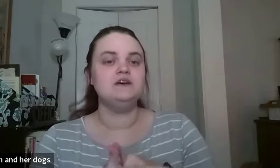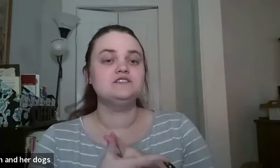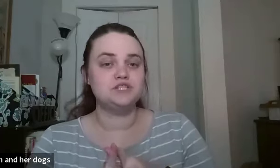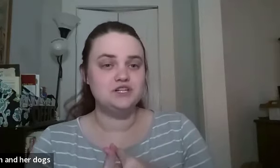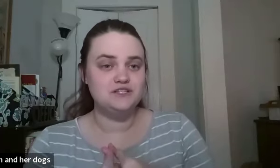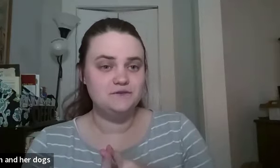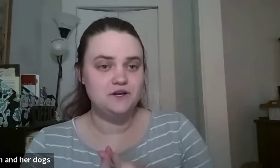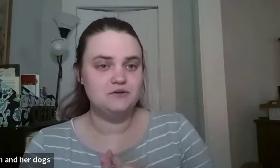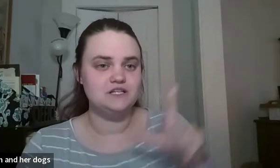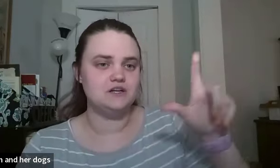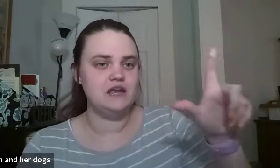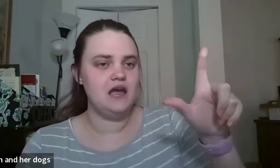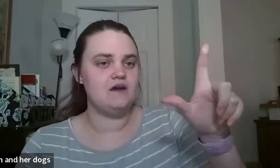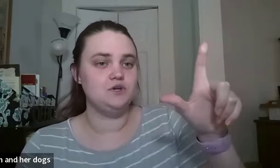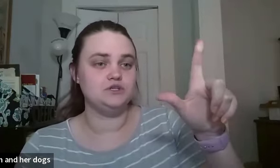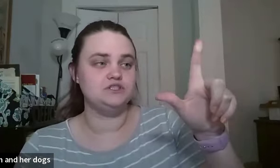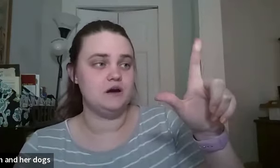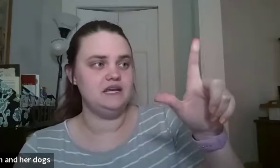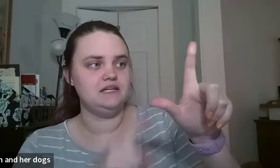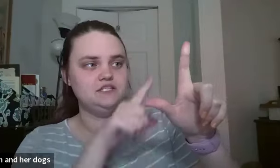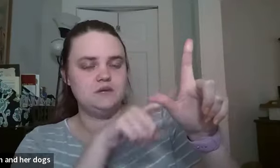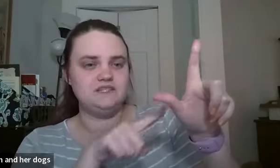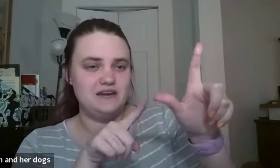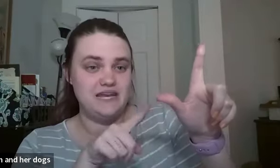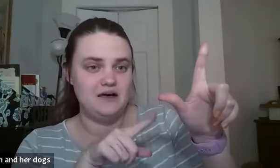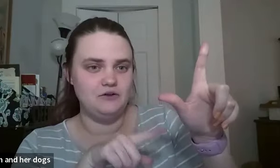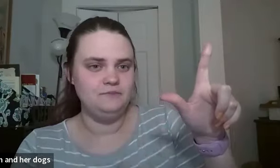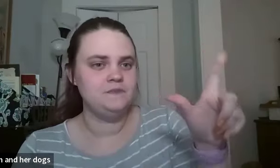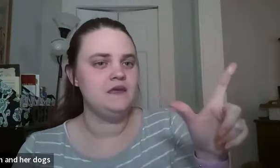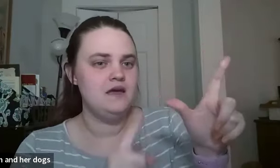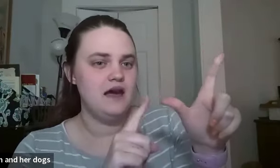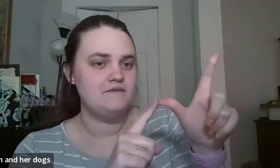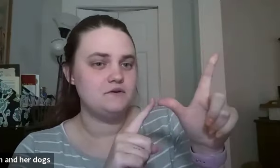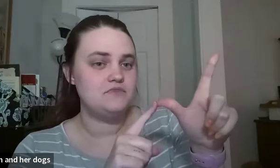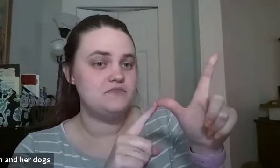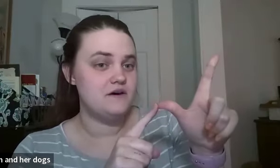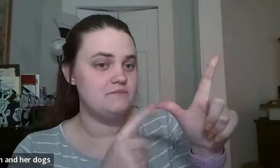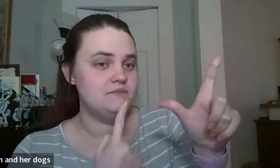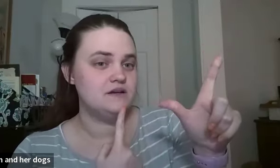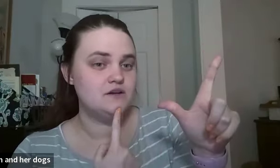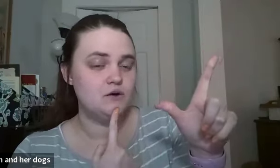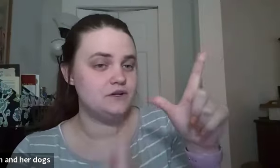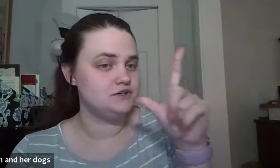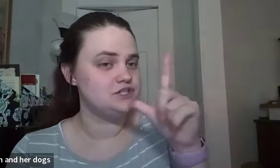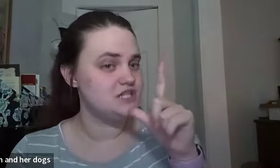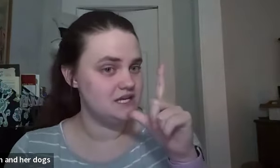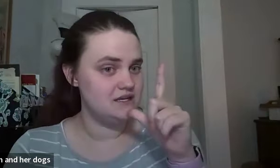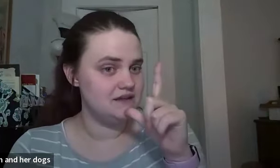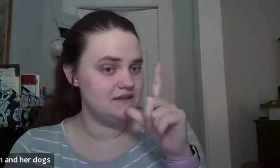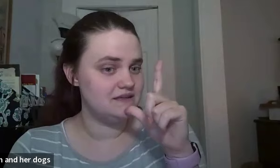So what you're gonna do for who is you're gonna have your dominant hand shaped in kind of an L, have your thumb go on your chin like